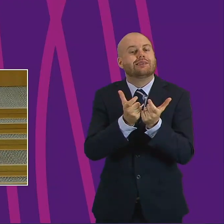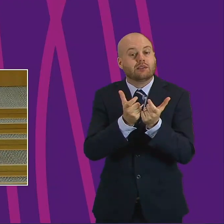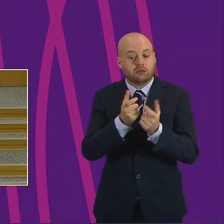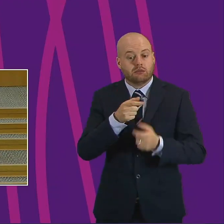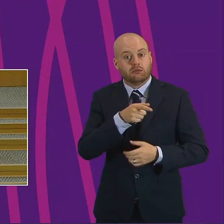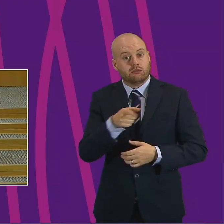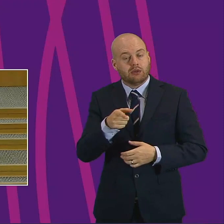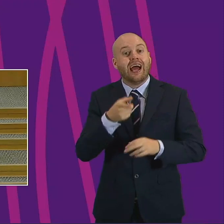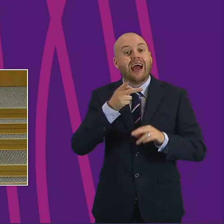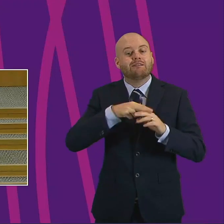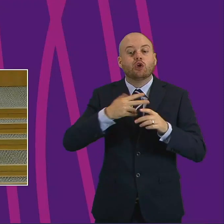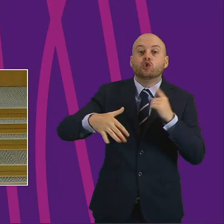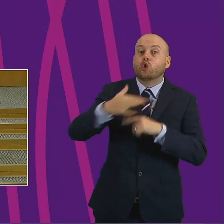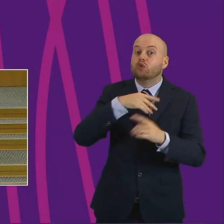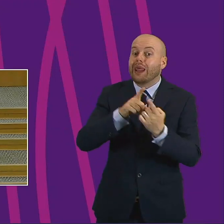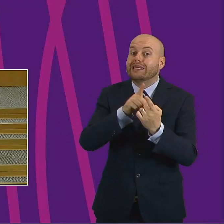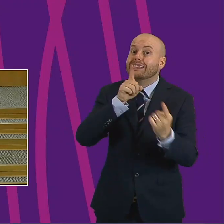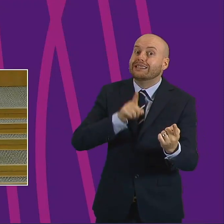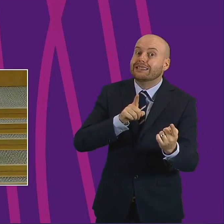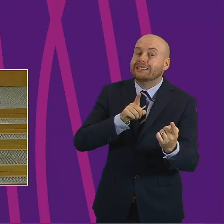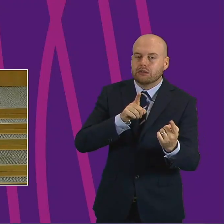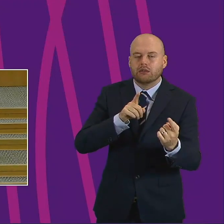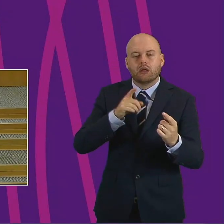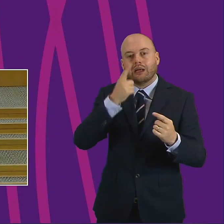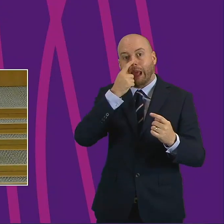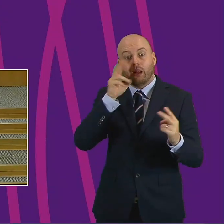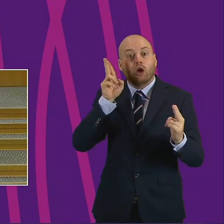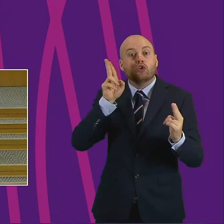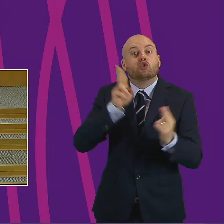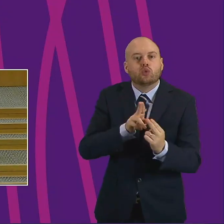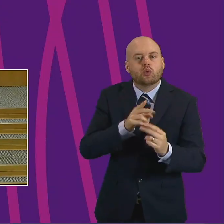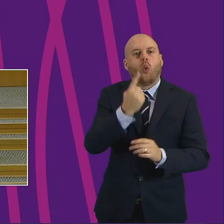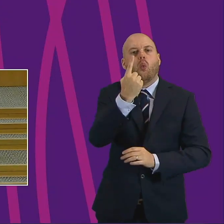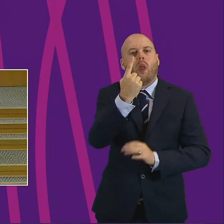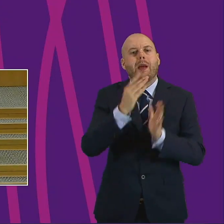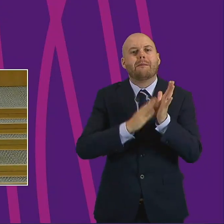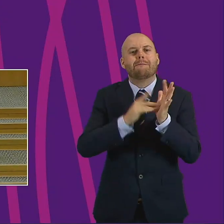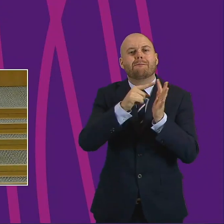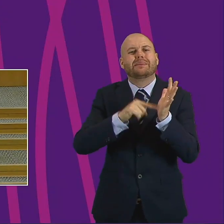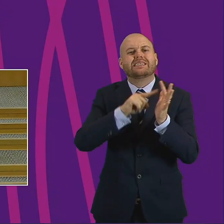if social distancing was reduced to 1 metre? Can he tell us